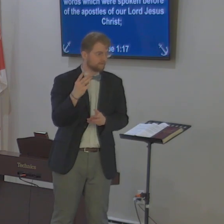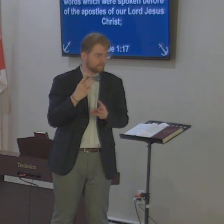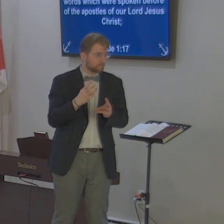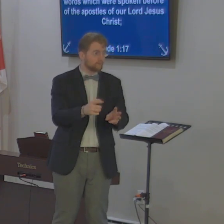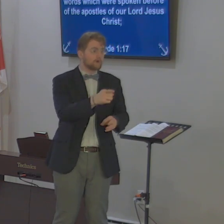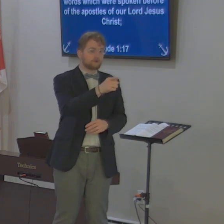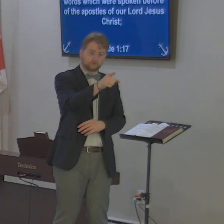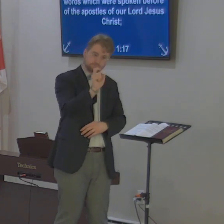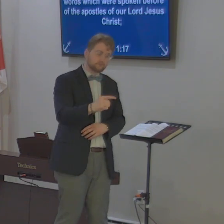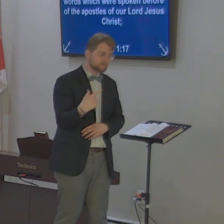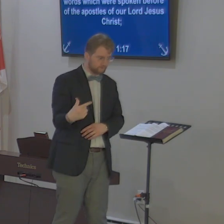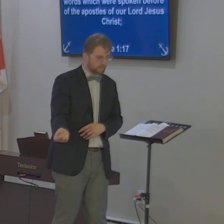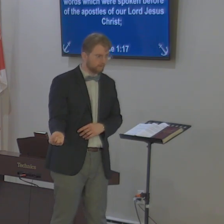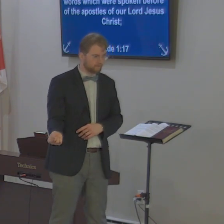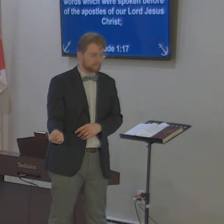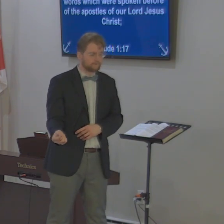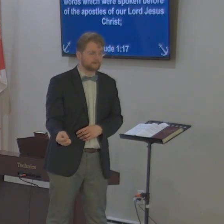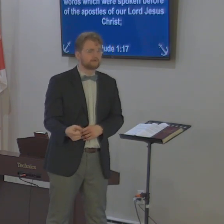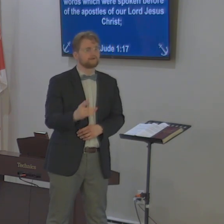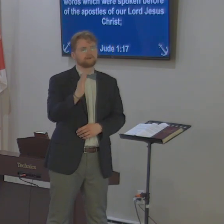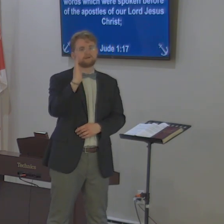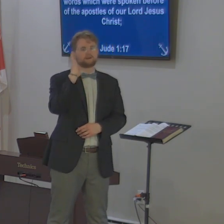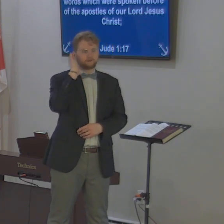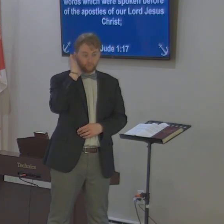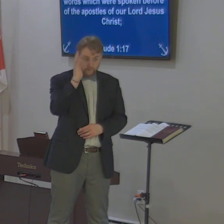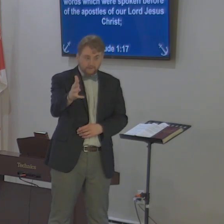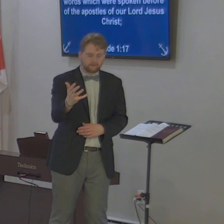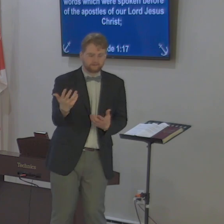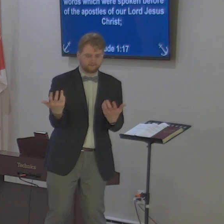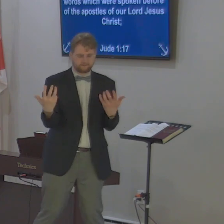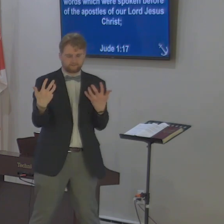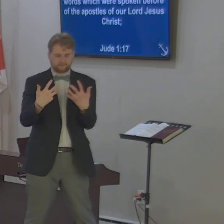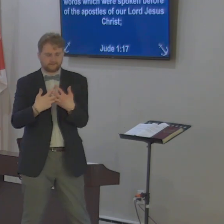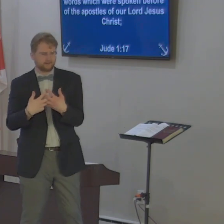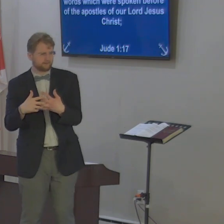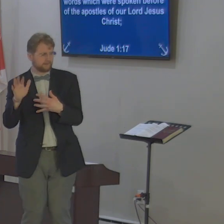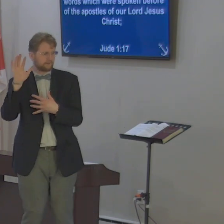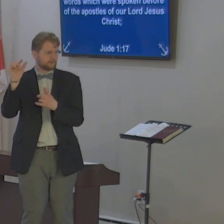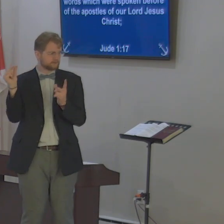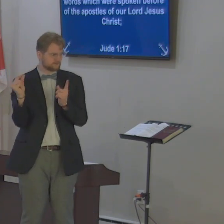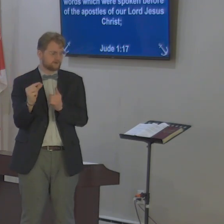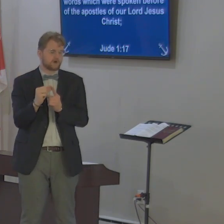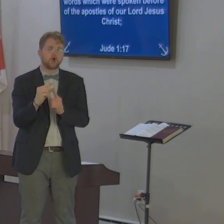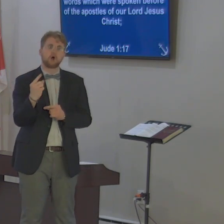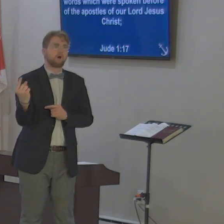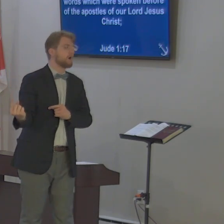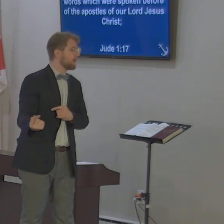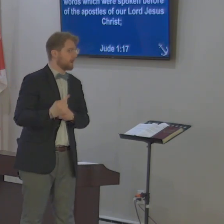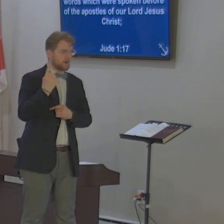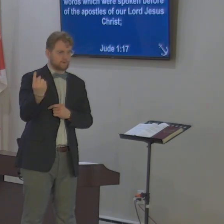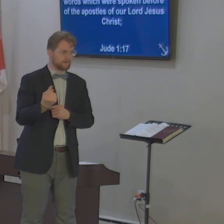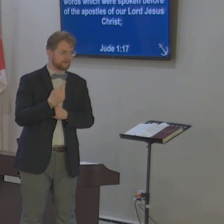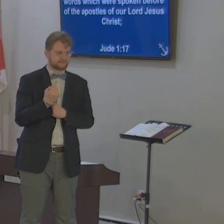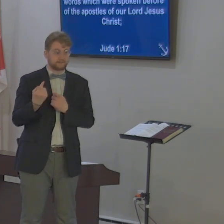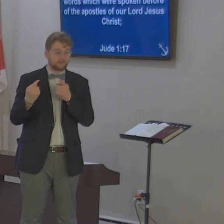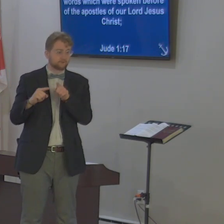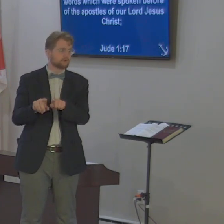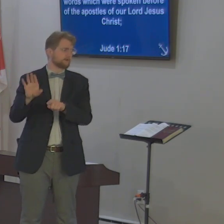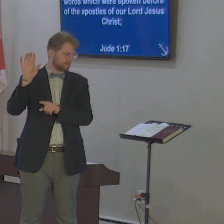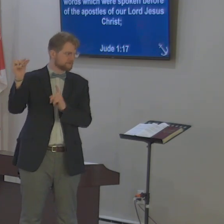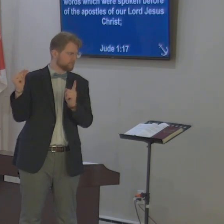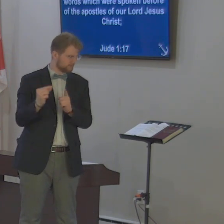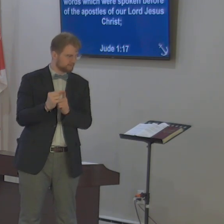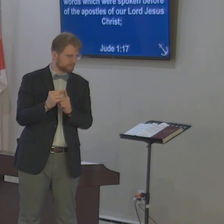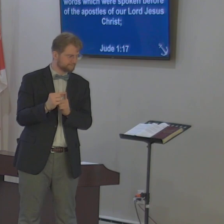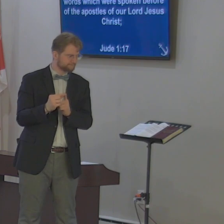you can mark it down. It will line up to his word. It is always according to his